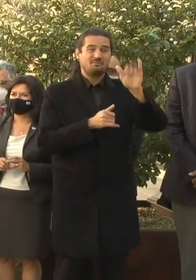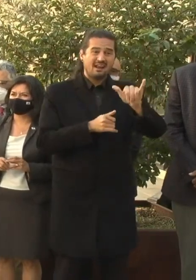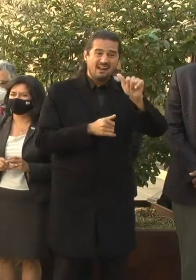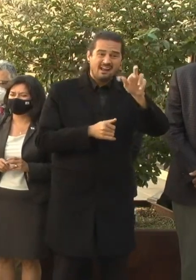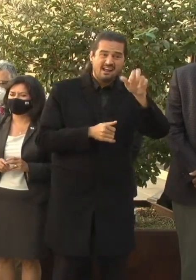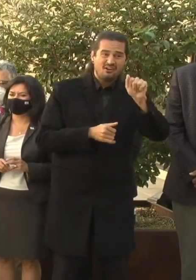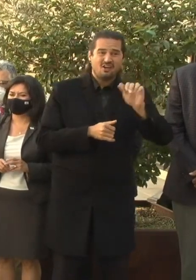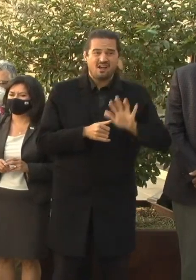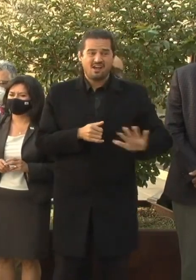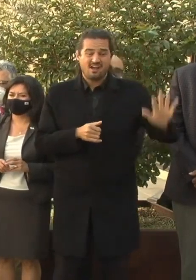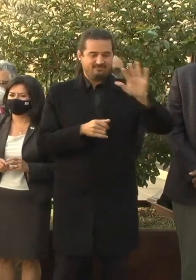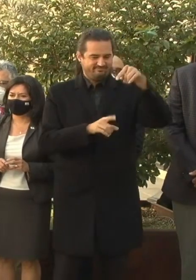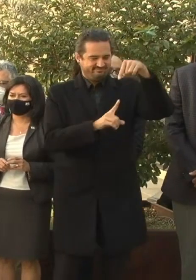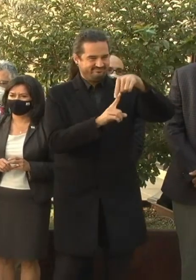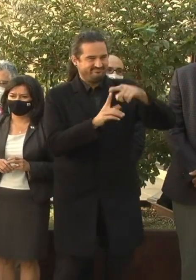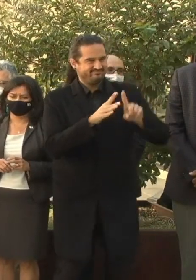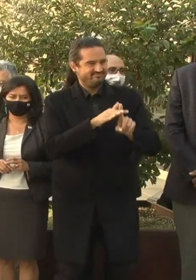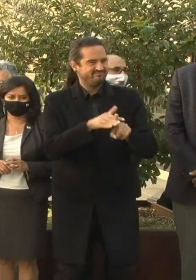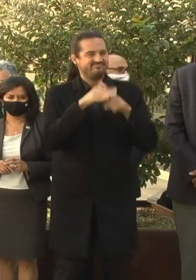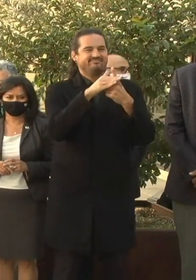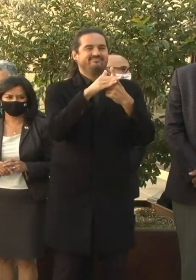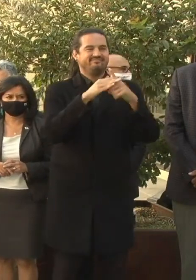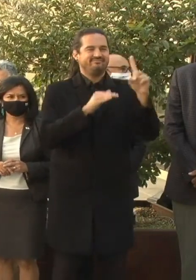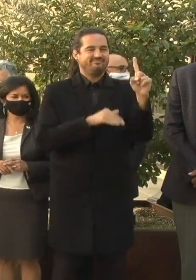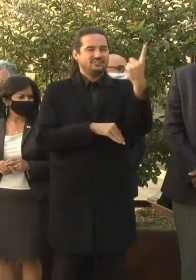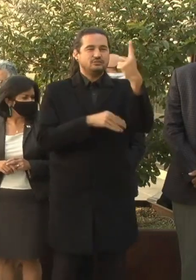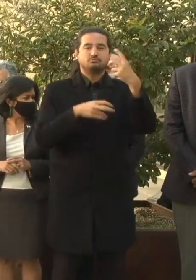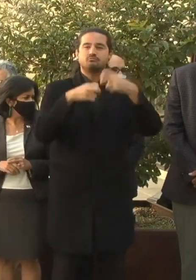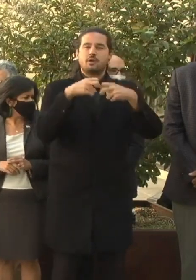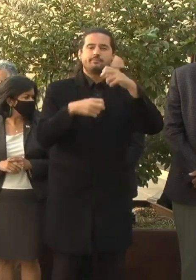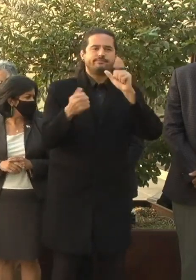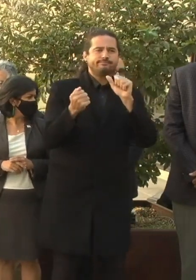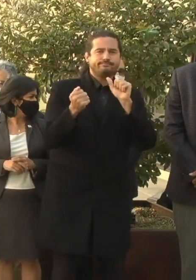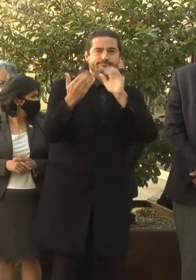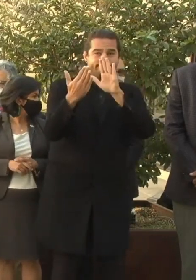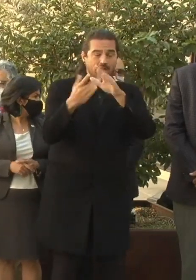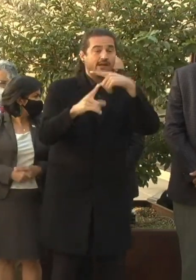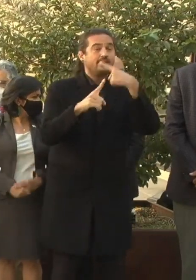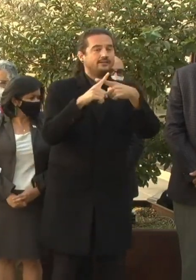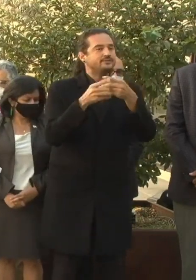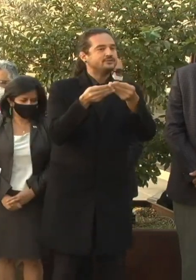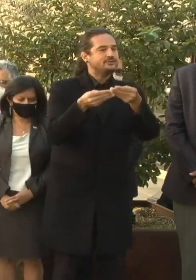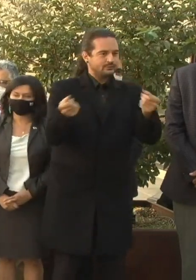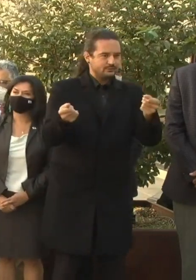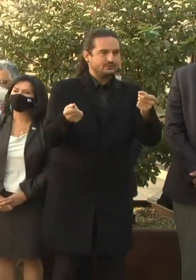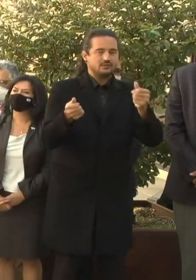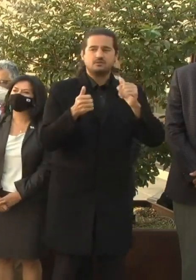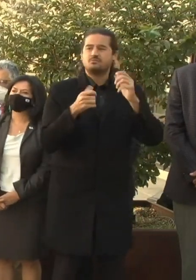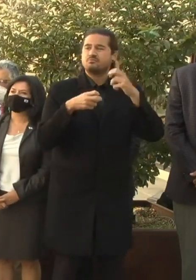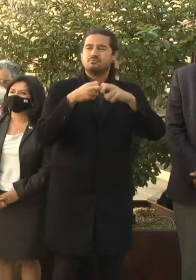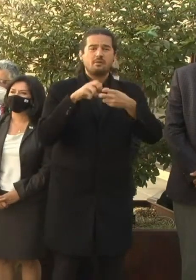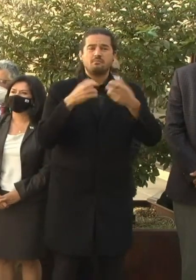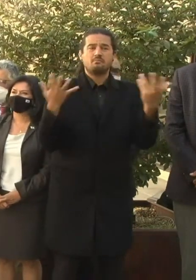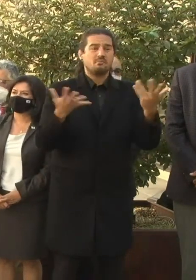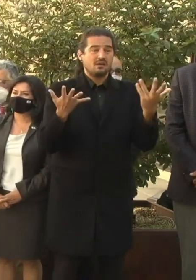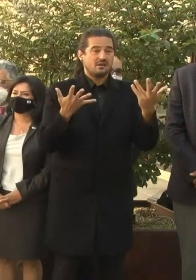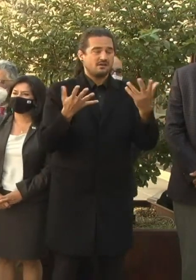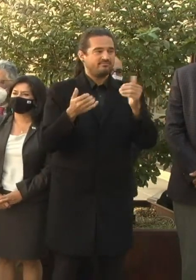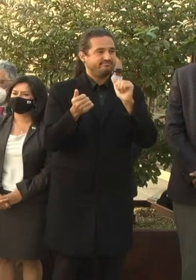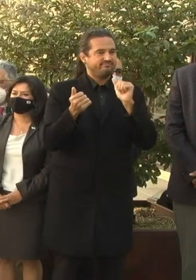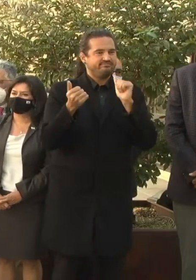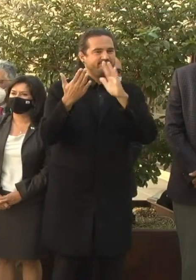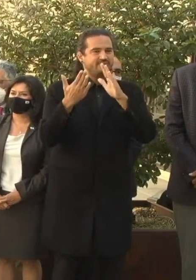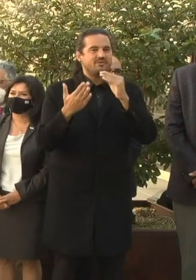for both the problem and the solution. The problem is affordability, and that starts with